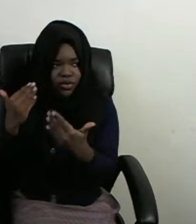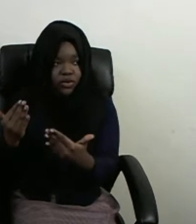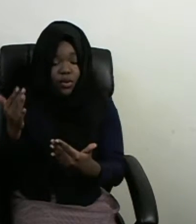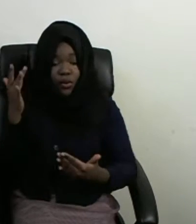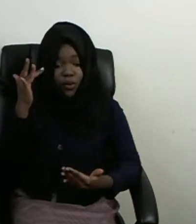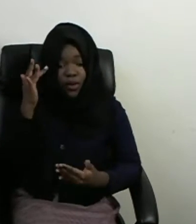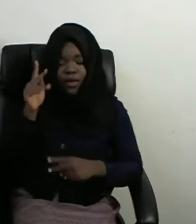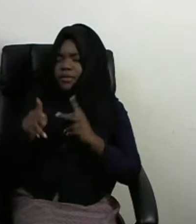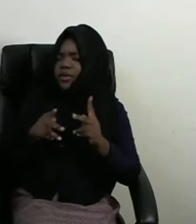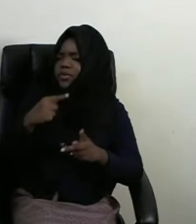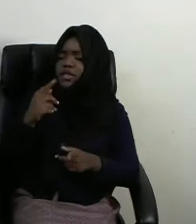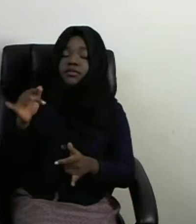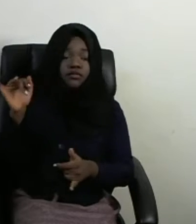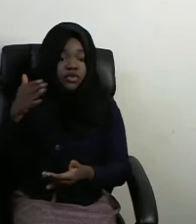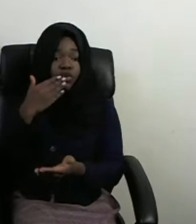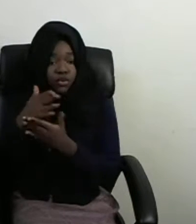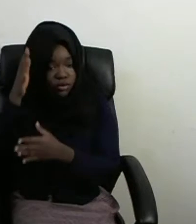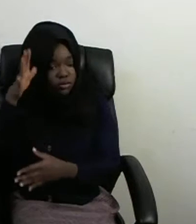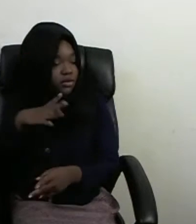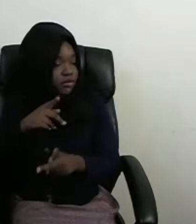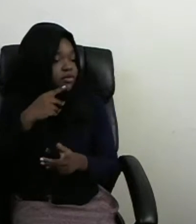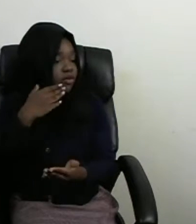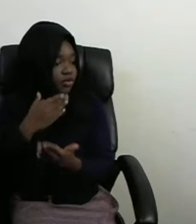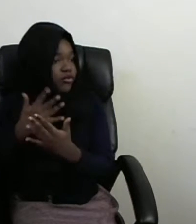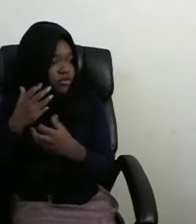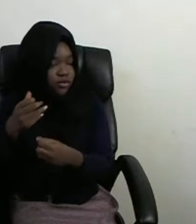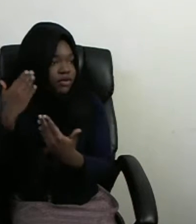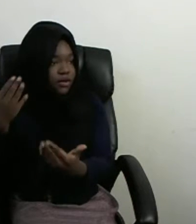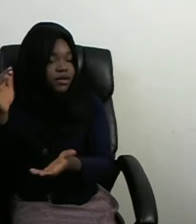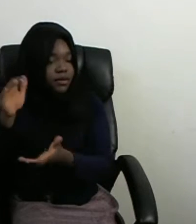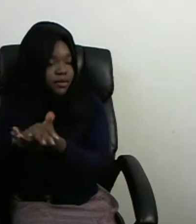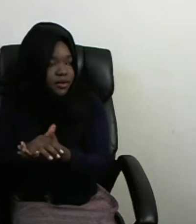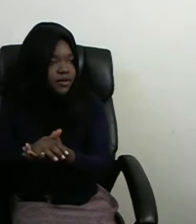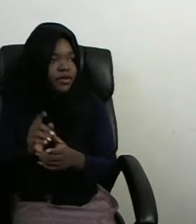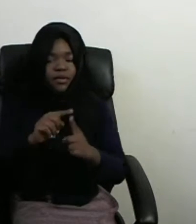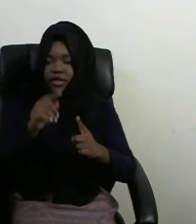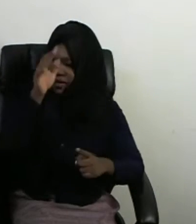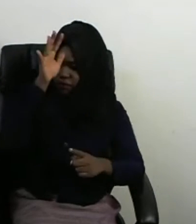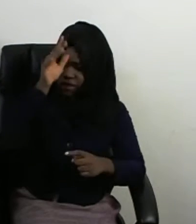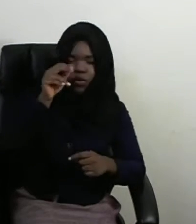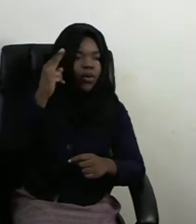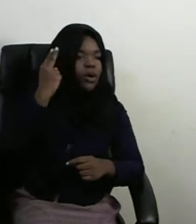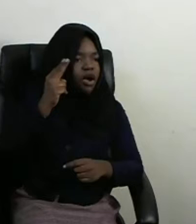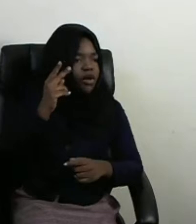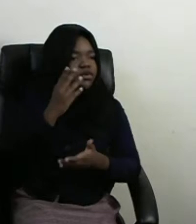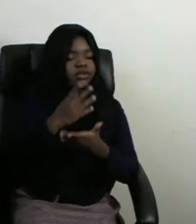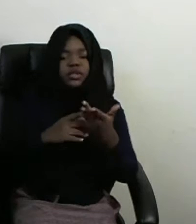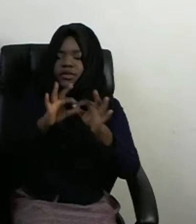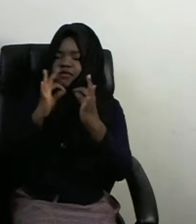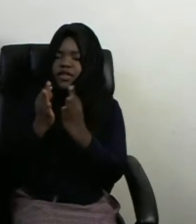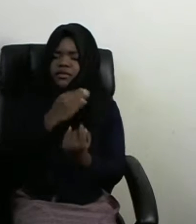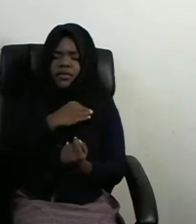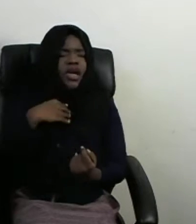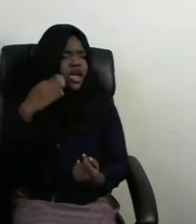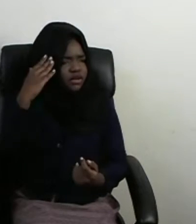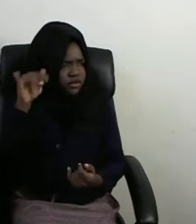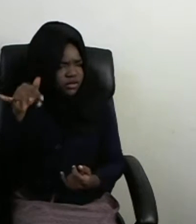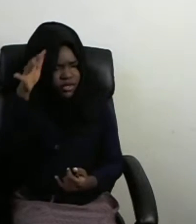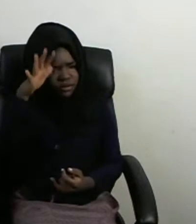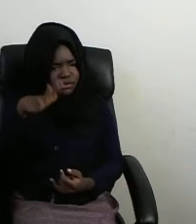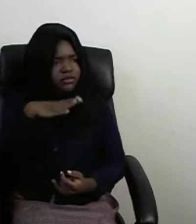Why? People tell her he is good. She says, okay, he's good. Her father or uncle or somebody says, I know this